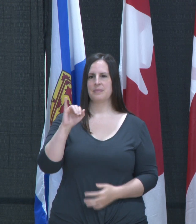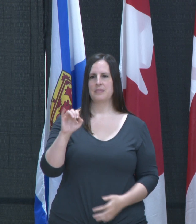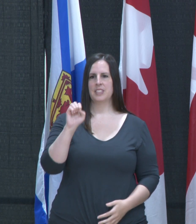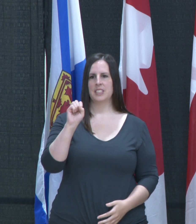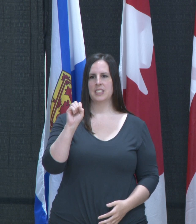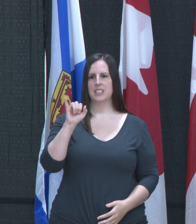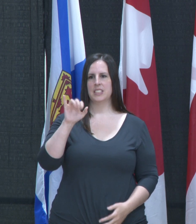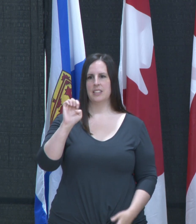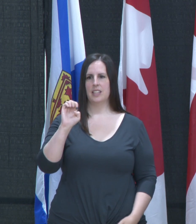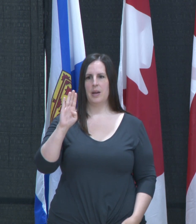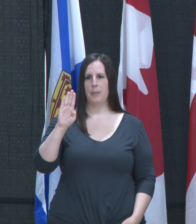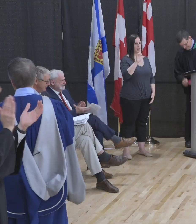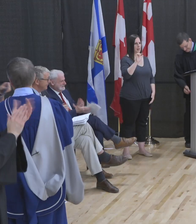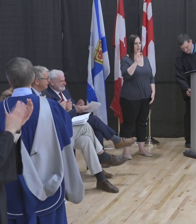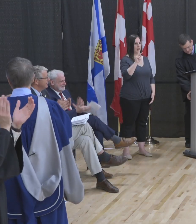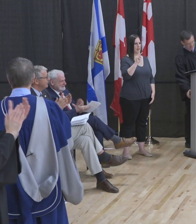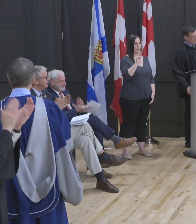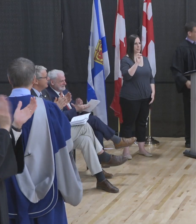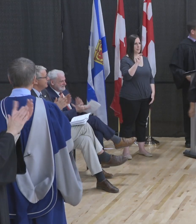Jesse Blackman.